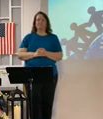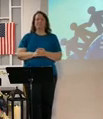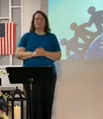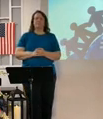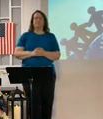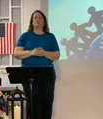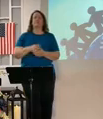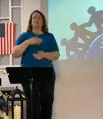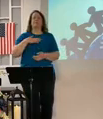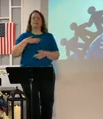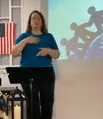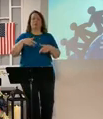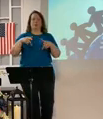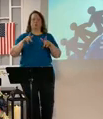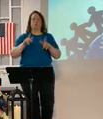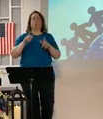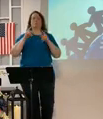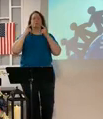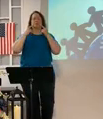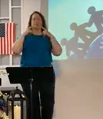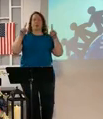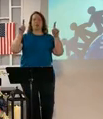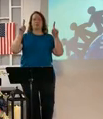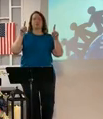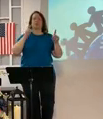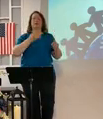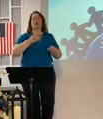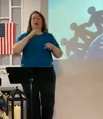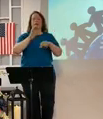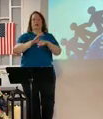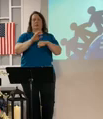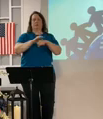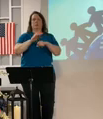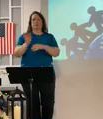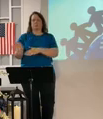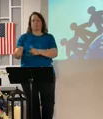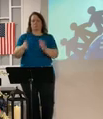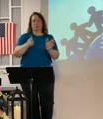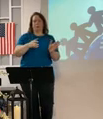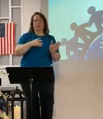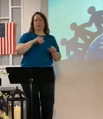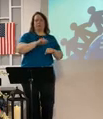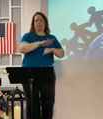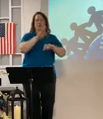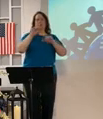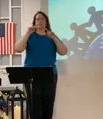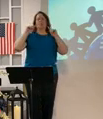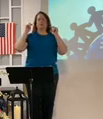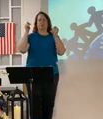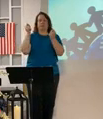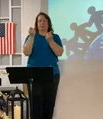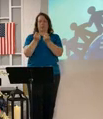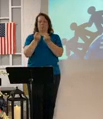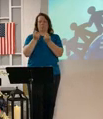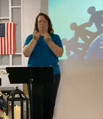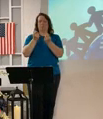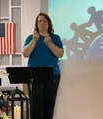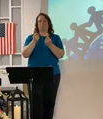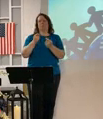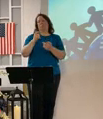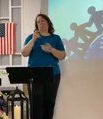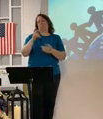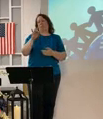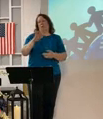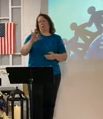privileged to announce that our church is preparing to send out a team, as you know. We have for almost 20 years now, but